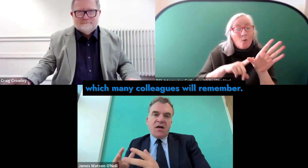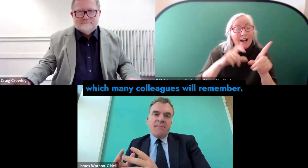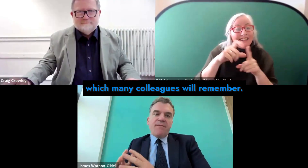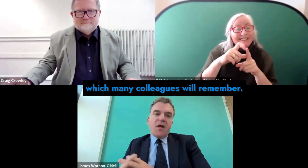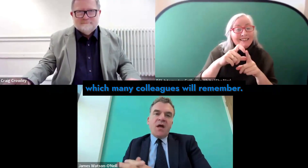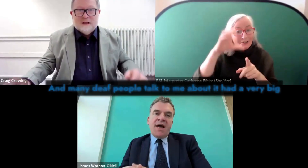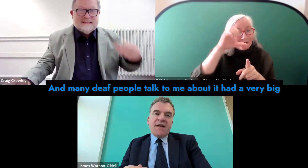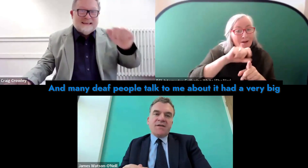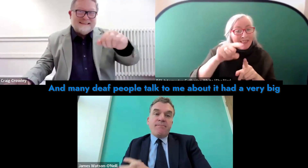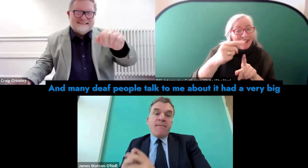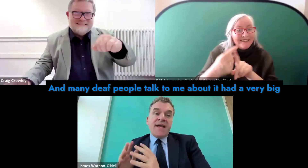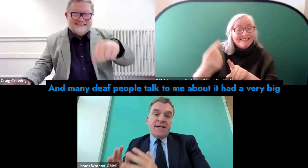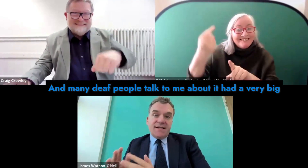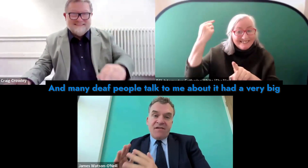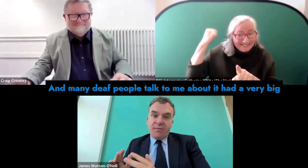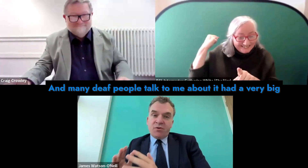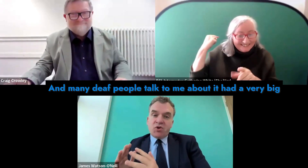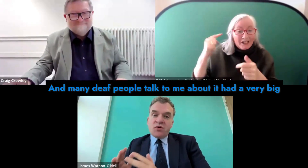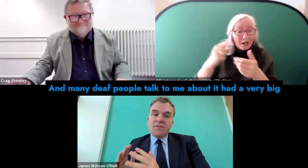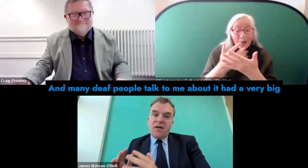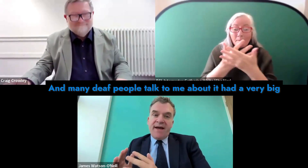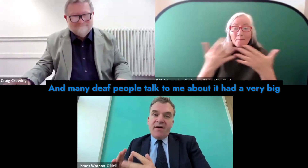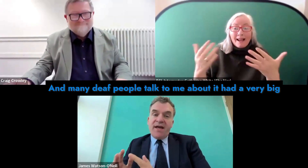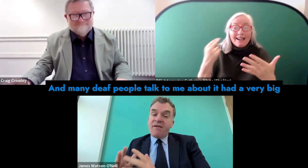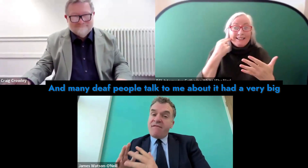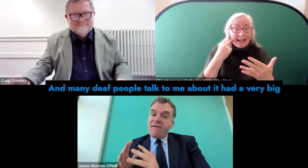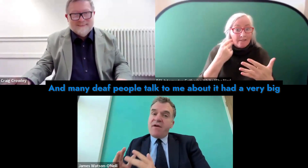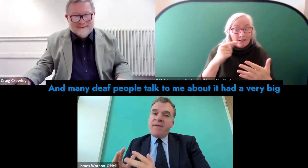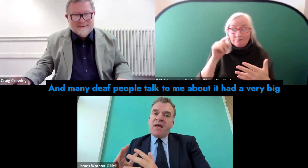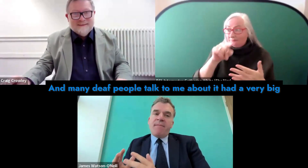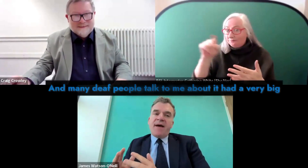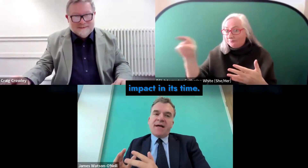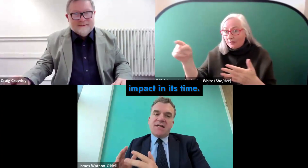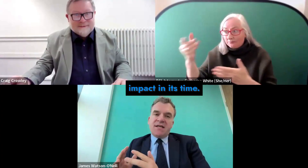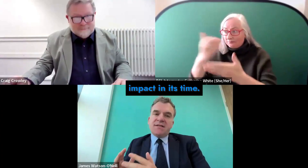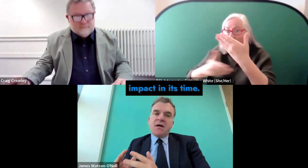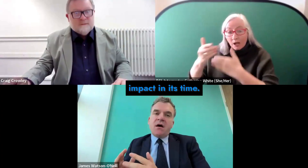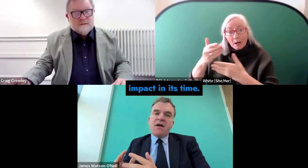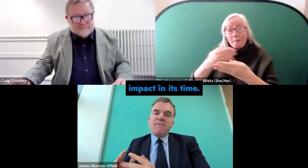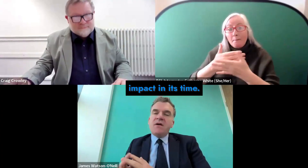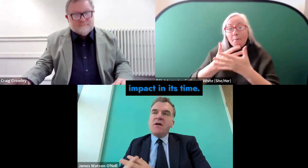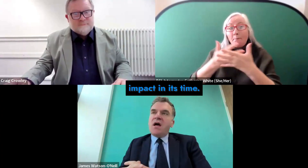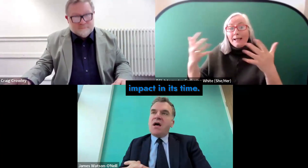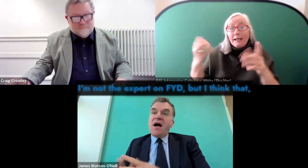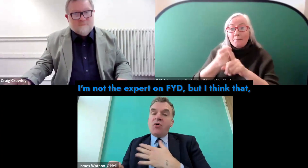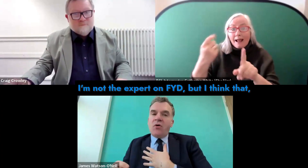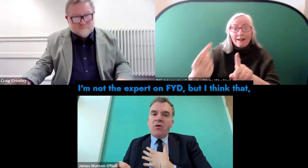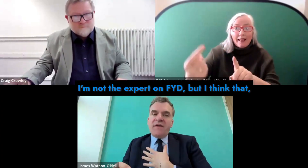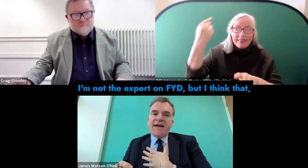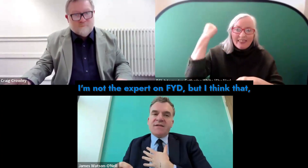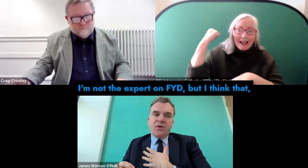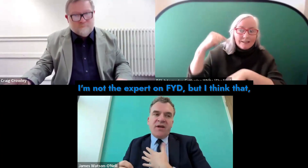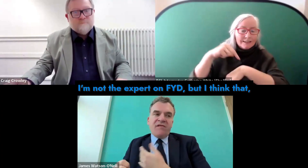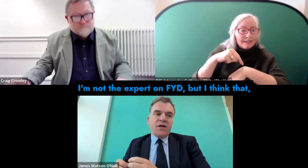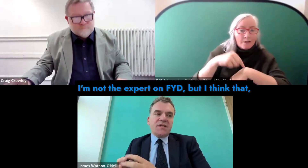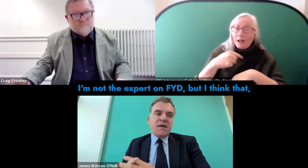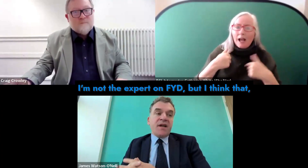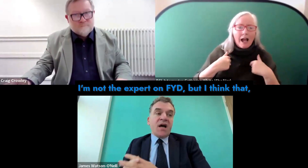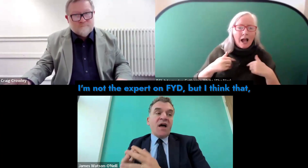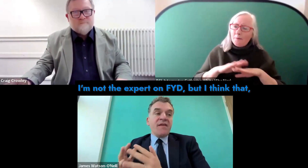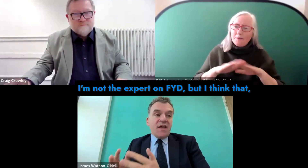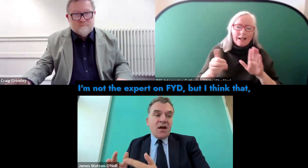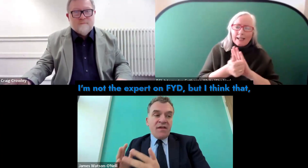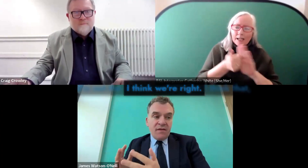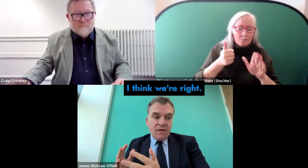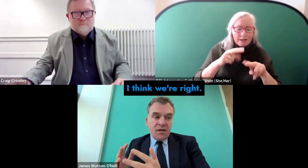will remember, and many deaf people talk to me about. It had a very big impact in its time. I'm not the expert on